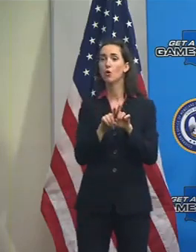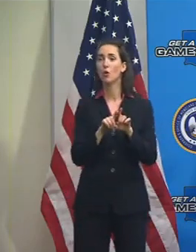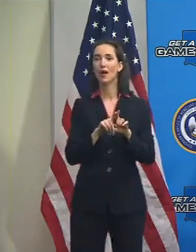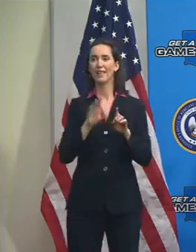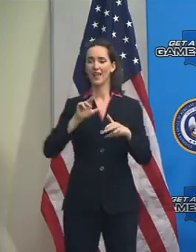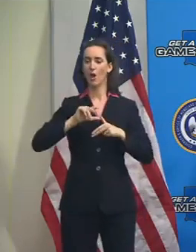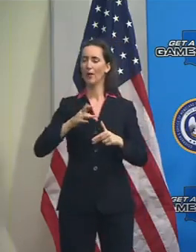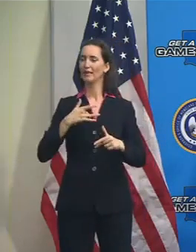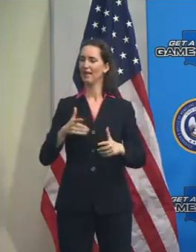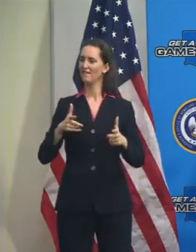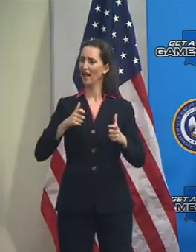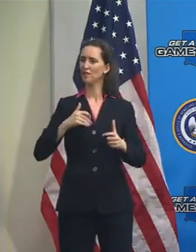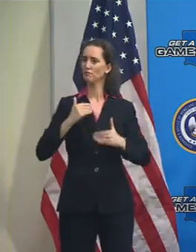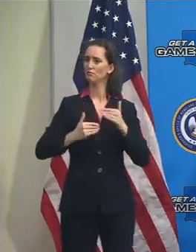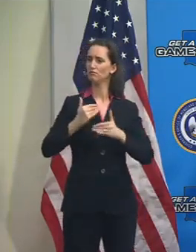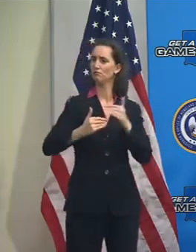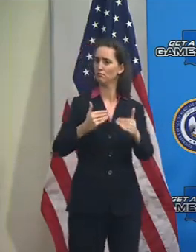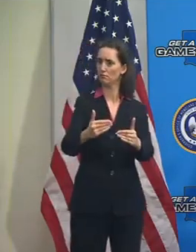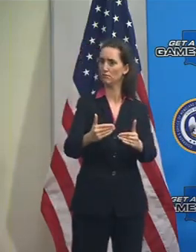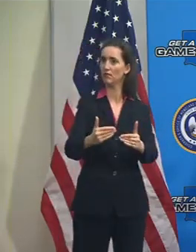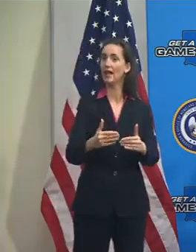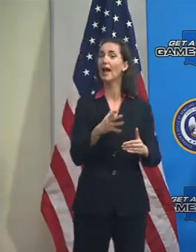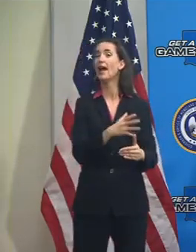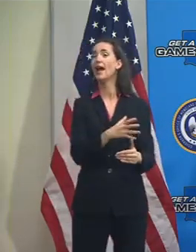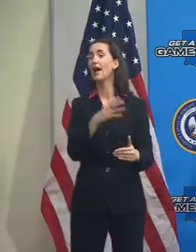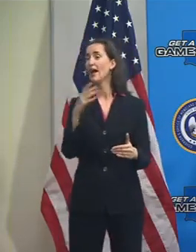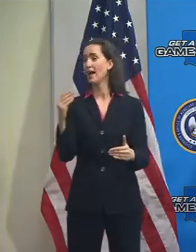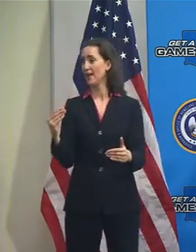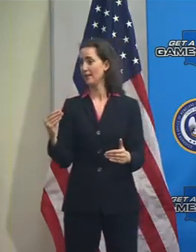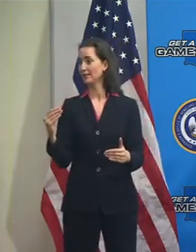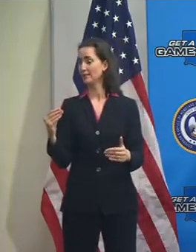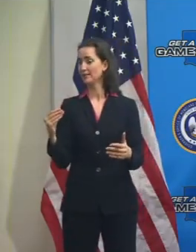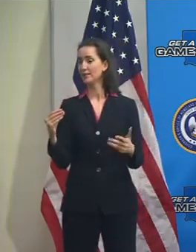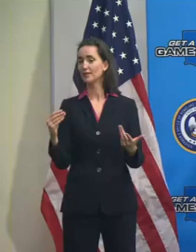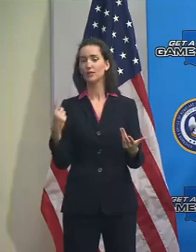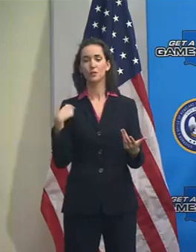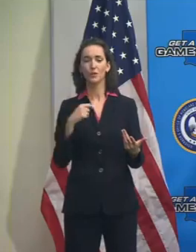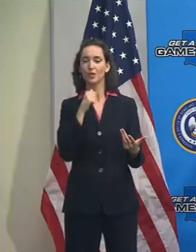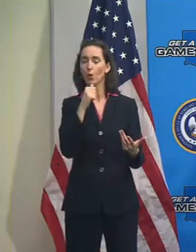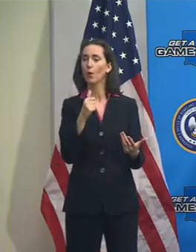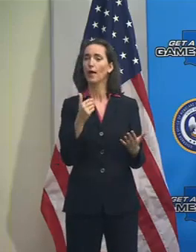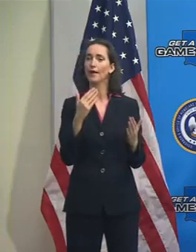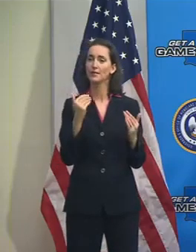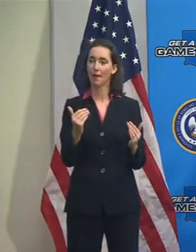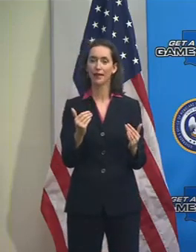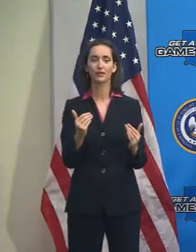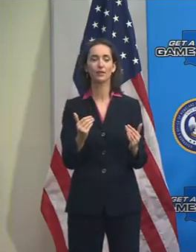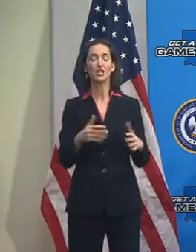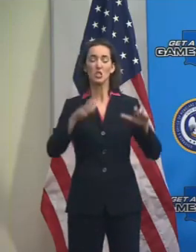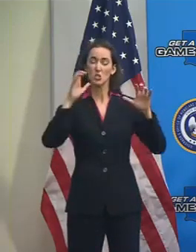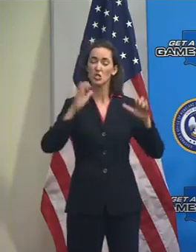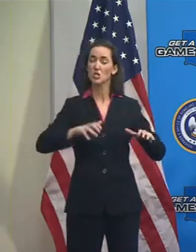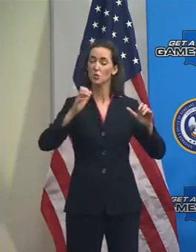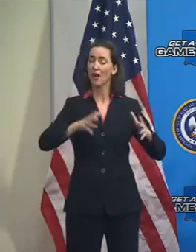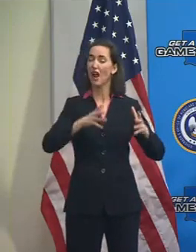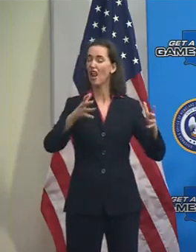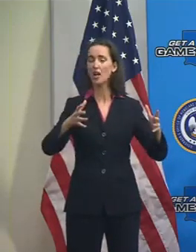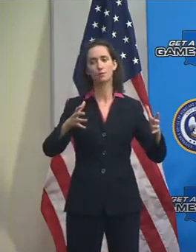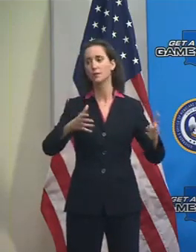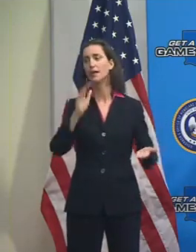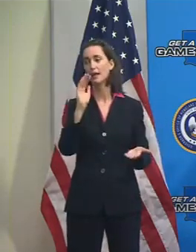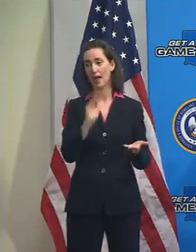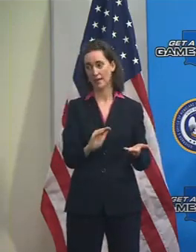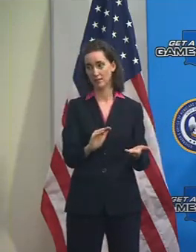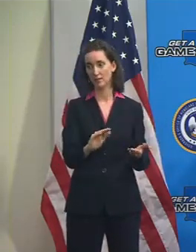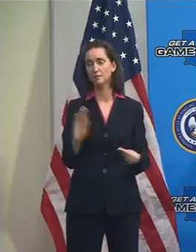of the storm and the fact that we don't expect it to generate as much rain. For example, I can tell